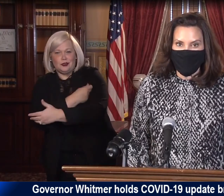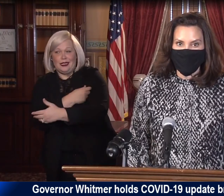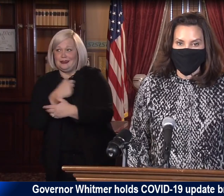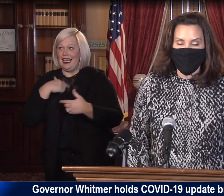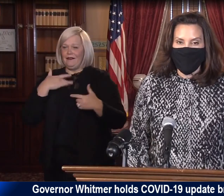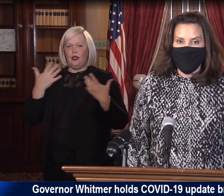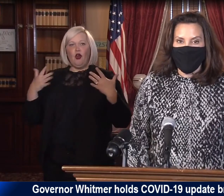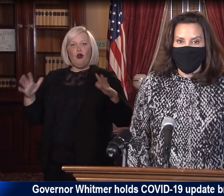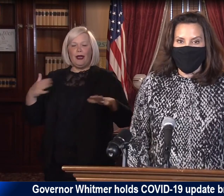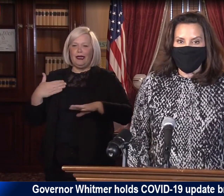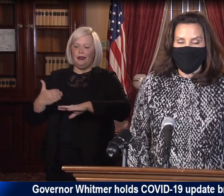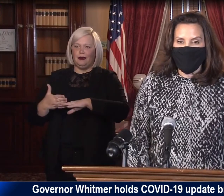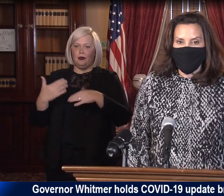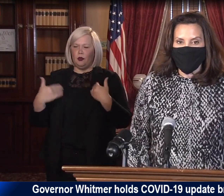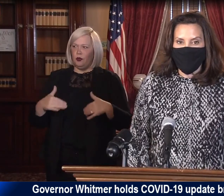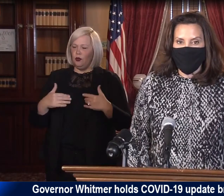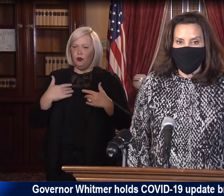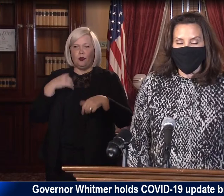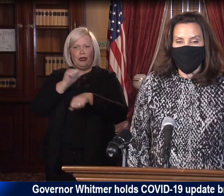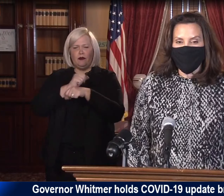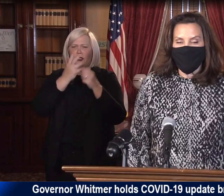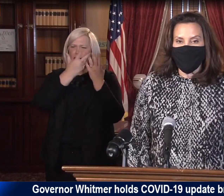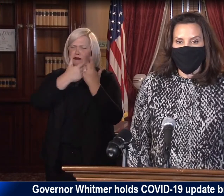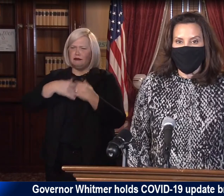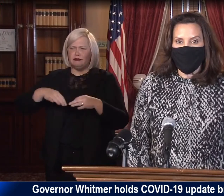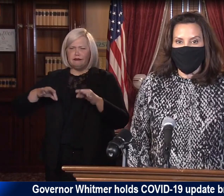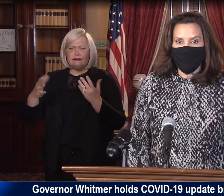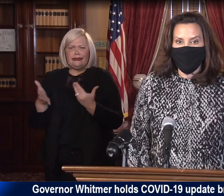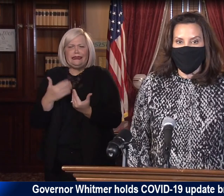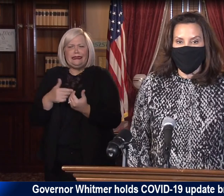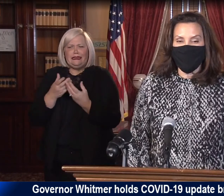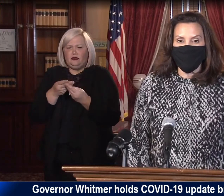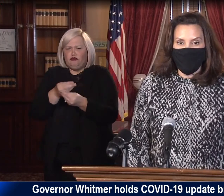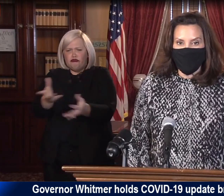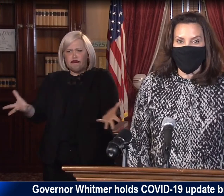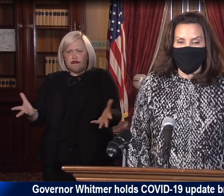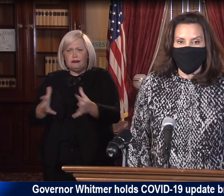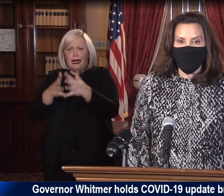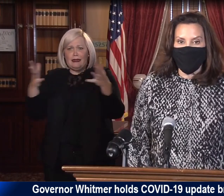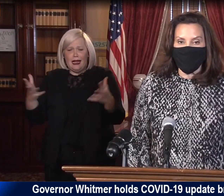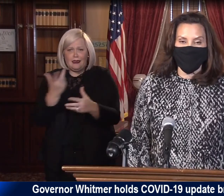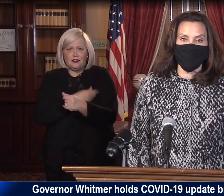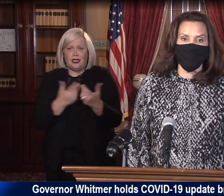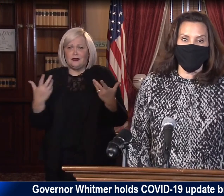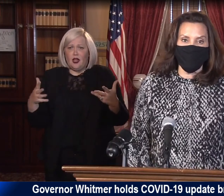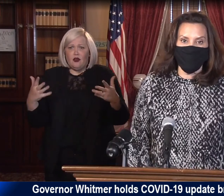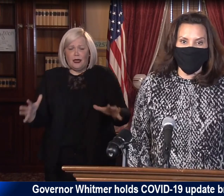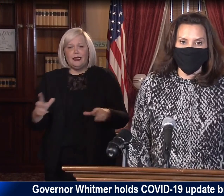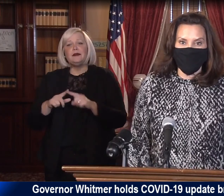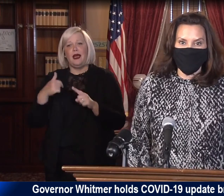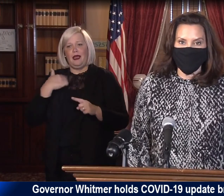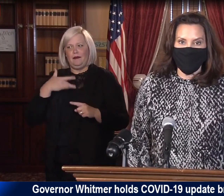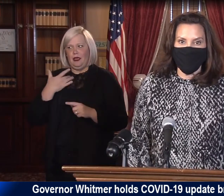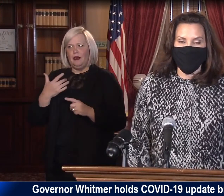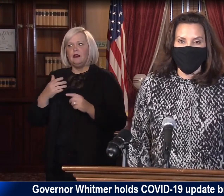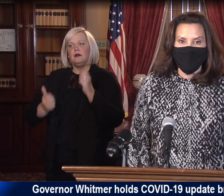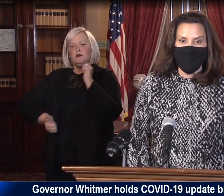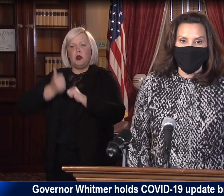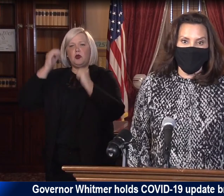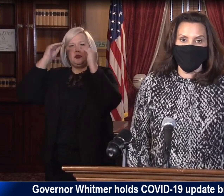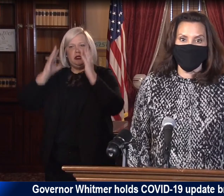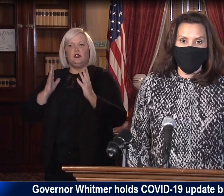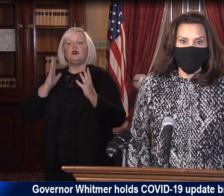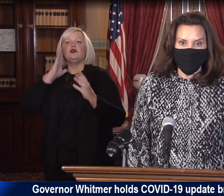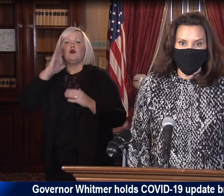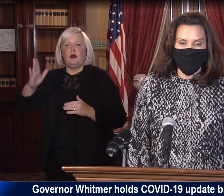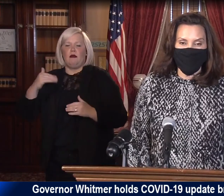incredible strides. And I do think that we will have a lot of our education workforce vaccinated